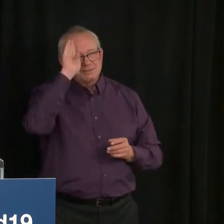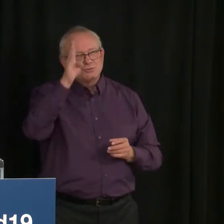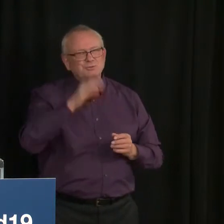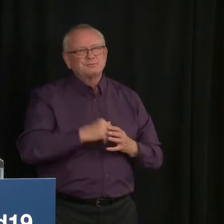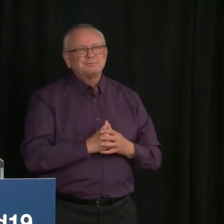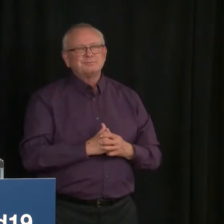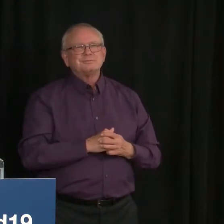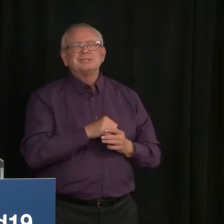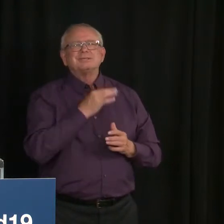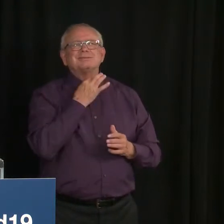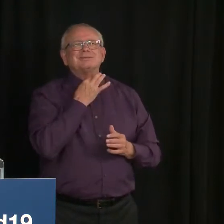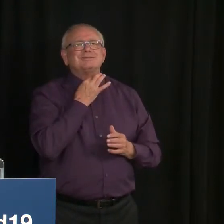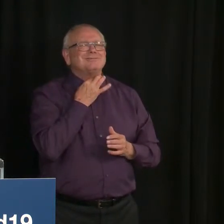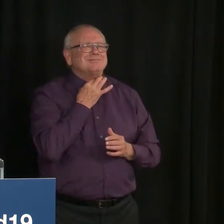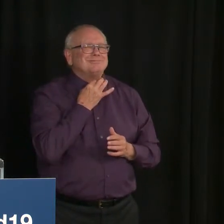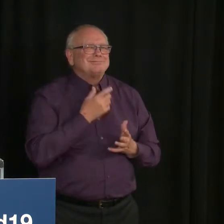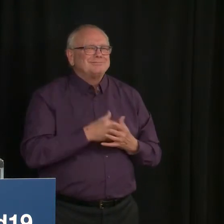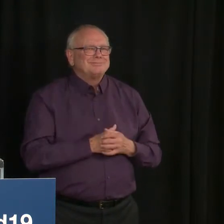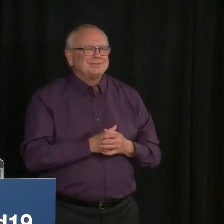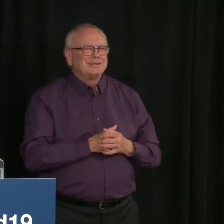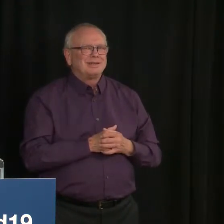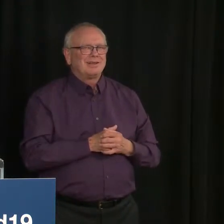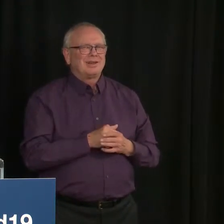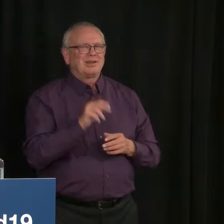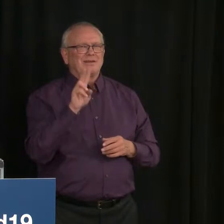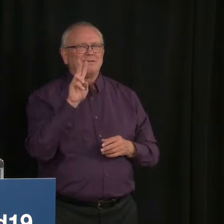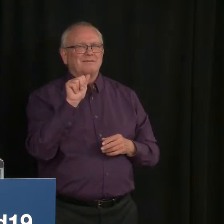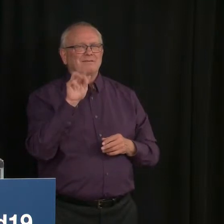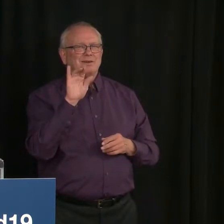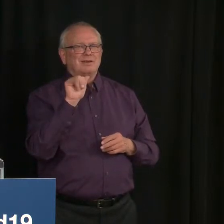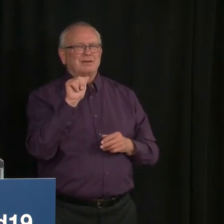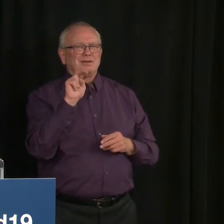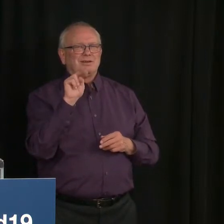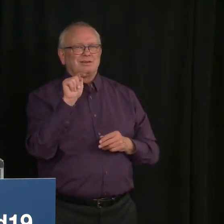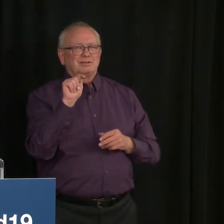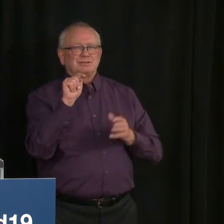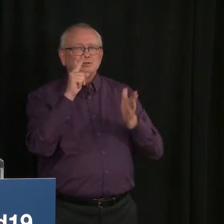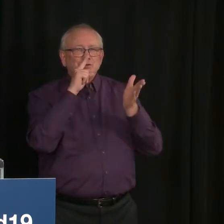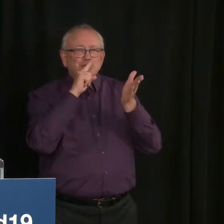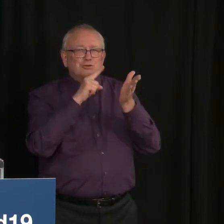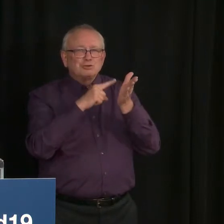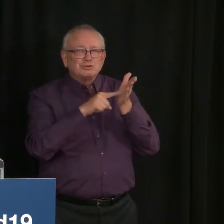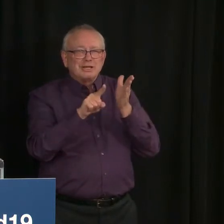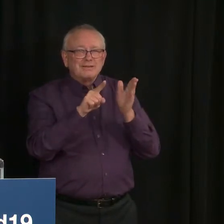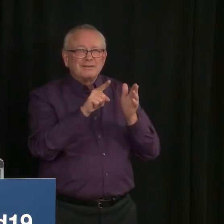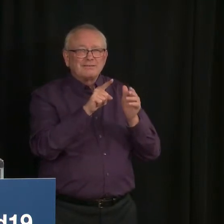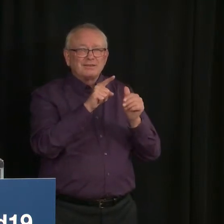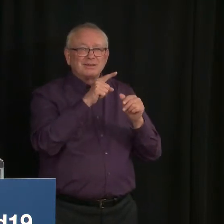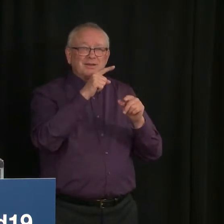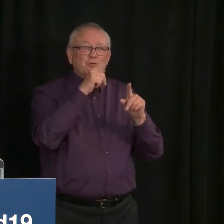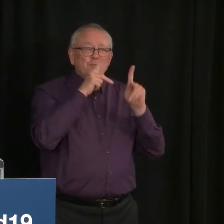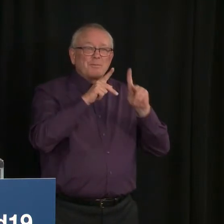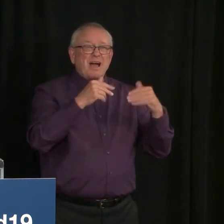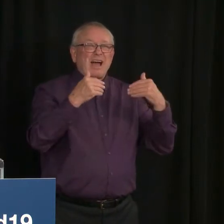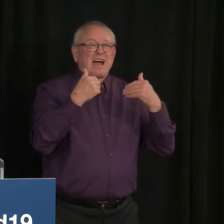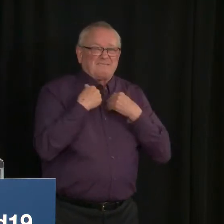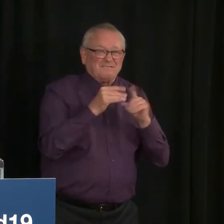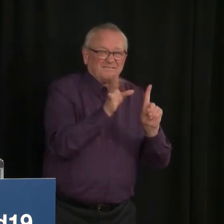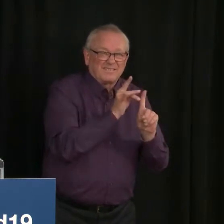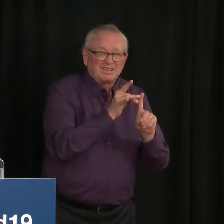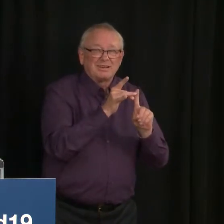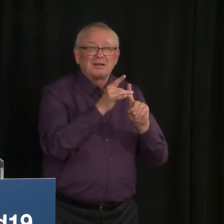and variants of concern identified play a role in reopening, especially with the Delta variant and the less effectiveness of one dose?